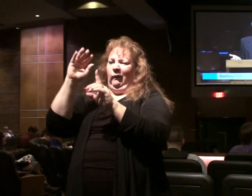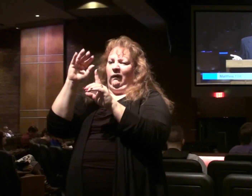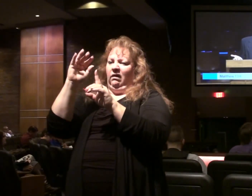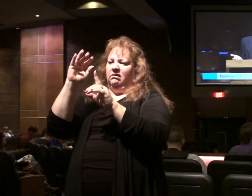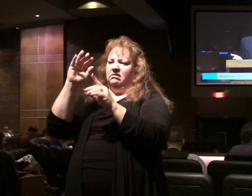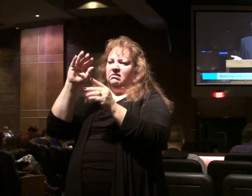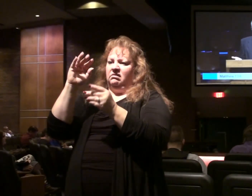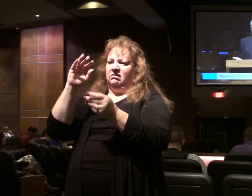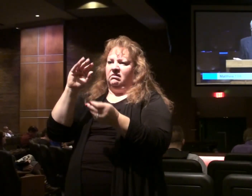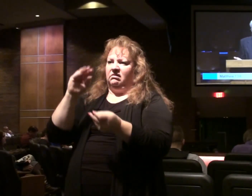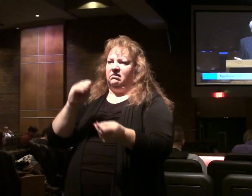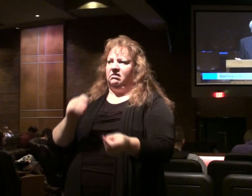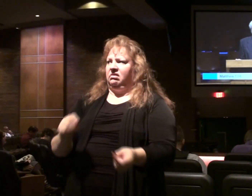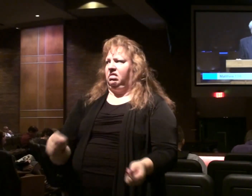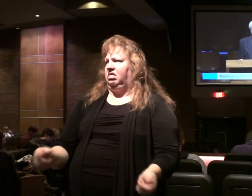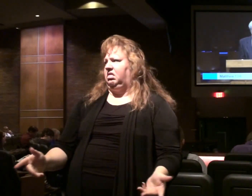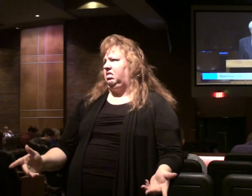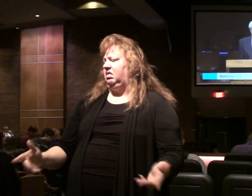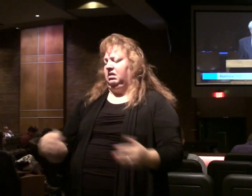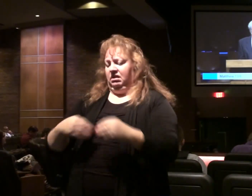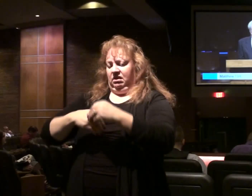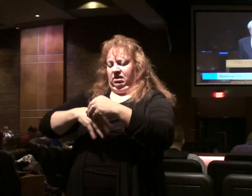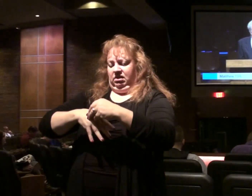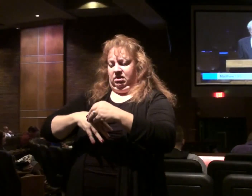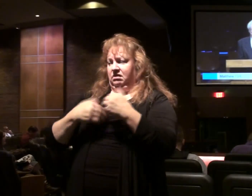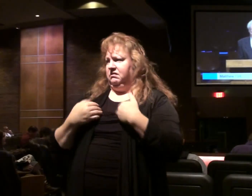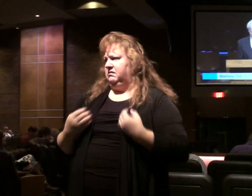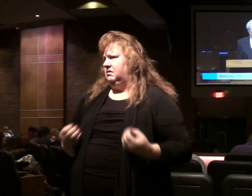plant withers because there's no root to sustain it.